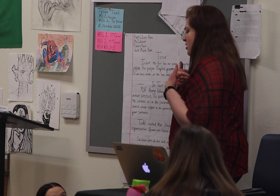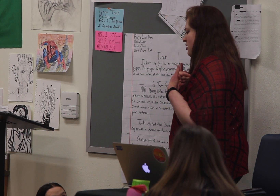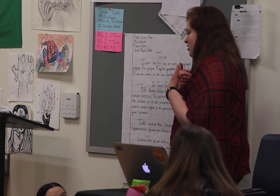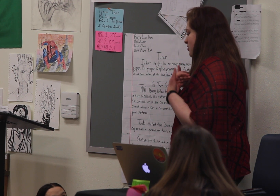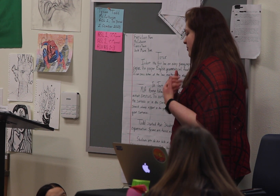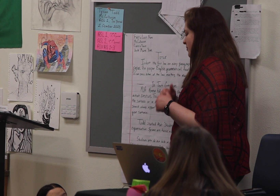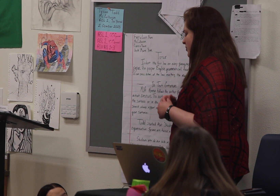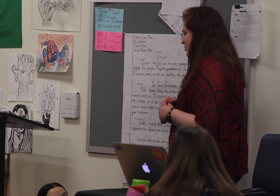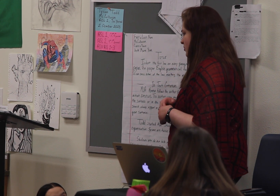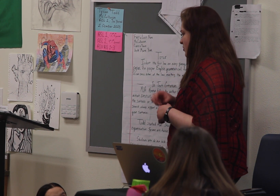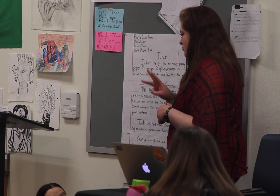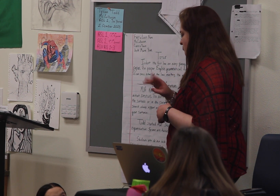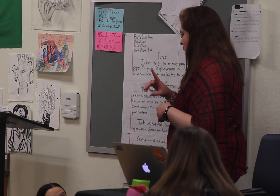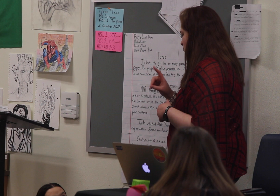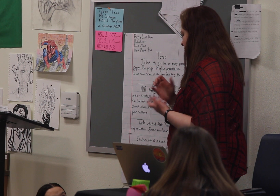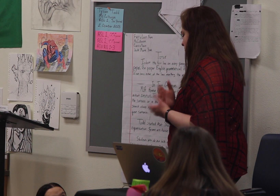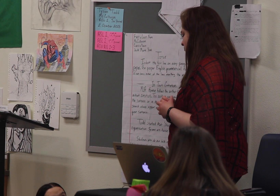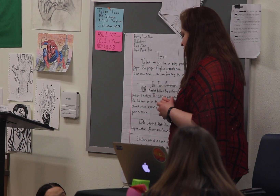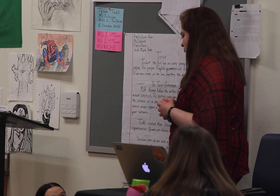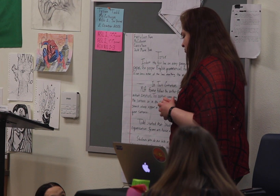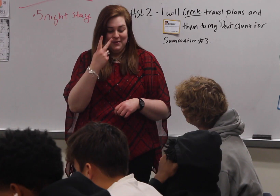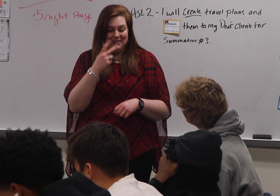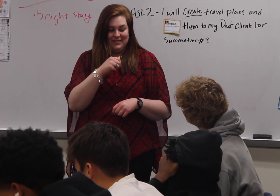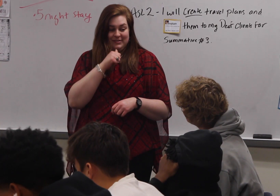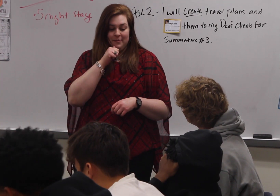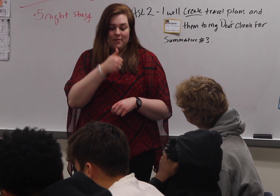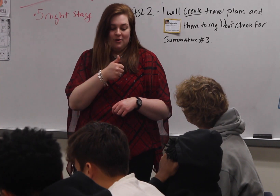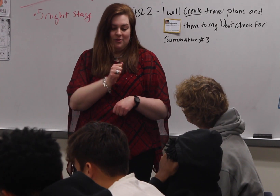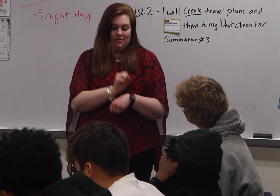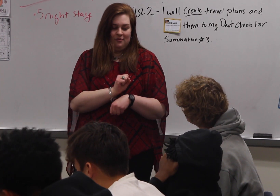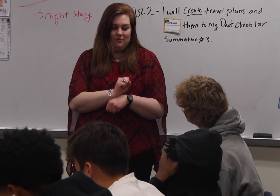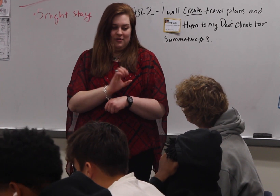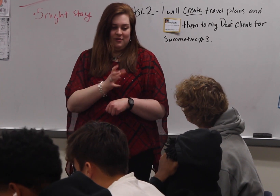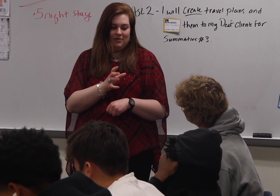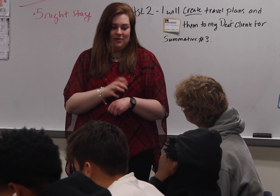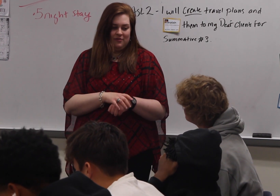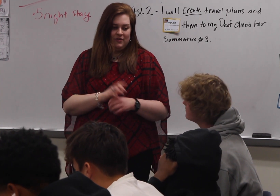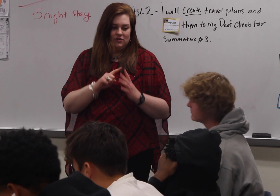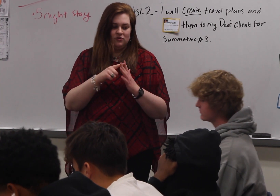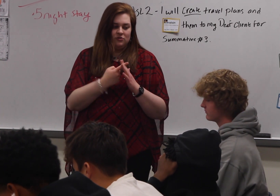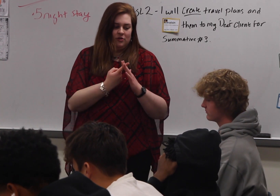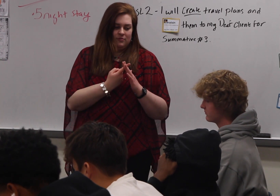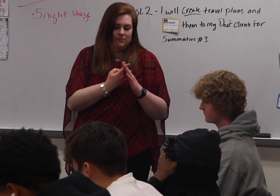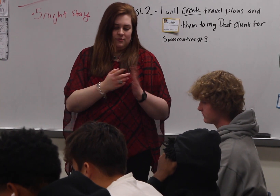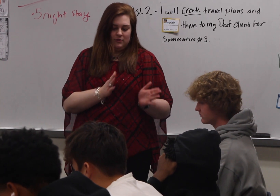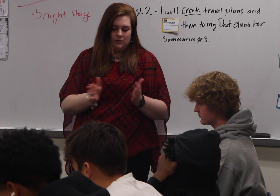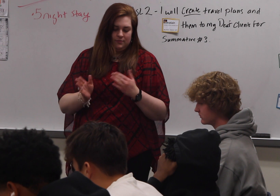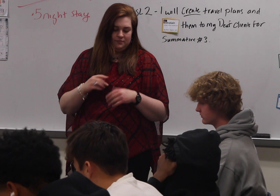ASL, is important to learn to make communication with the deaf community easier. To explain why that is, we talked to Ms. Culbertson, the ASL teacher here